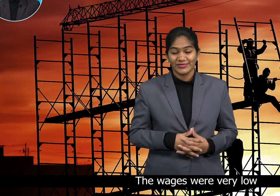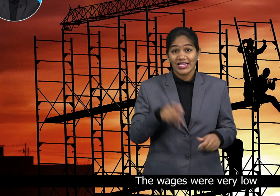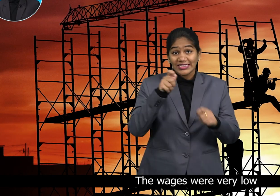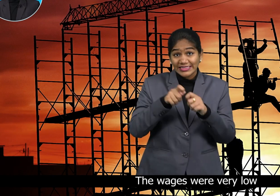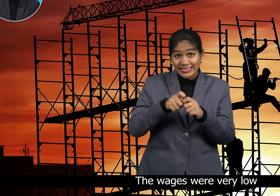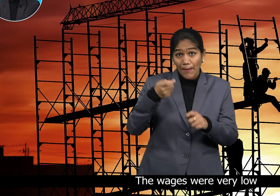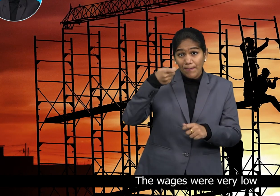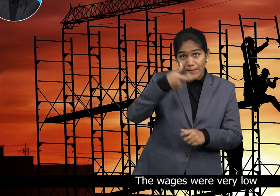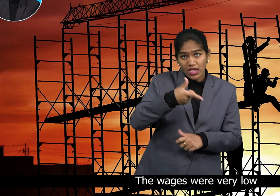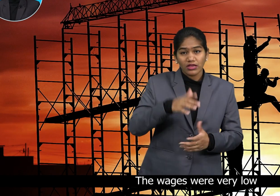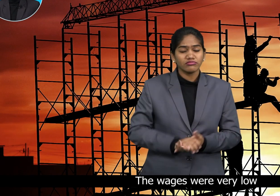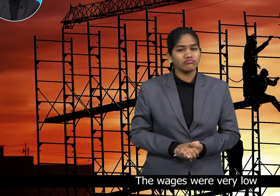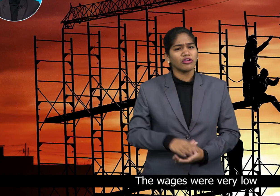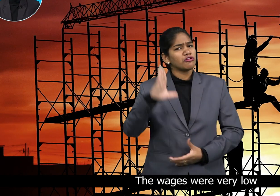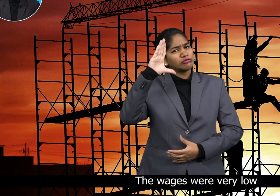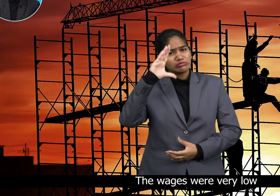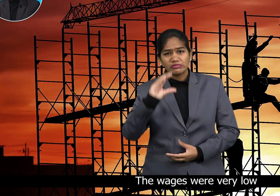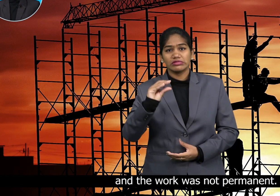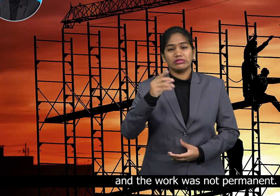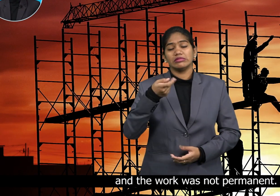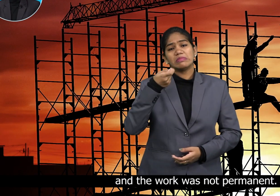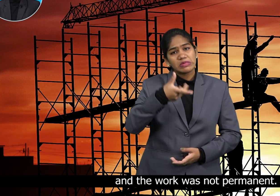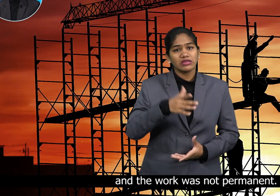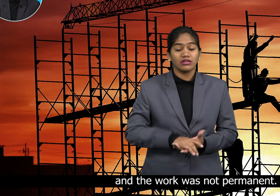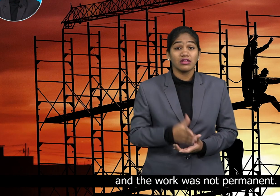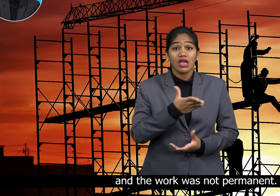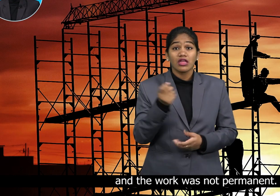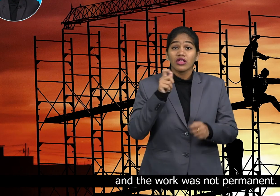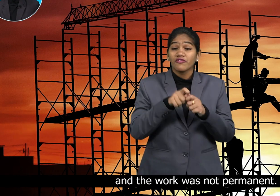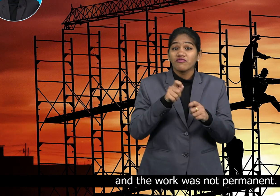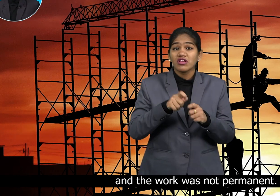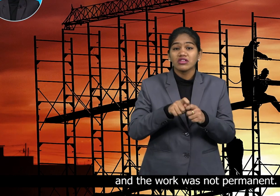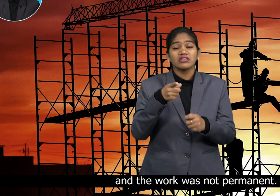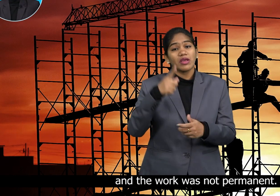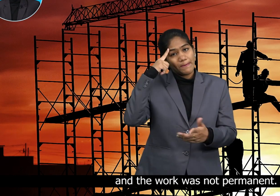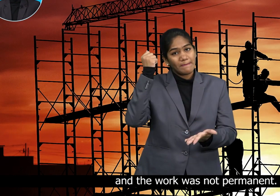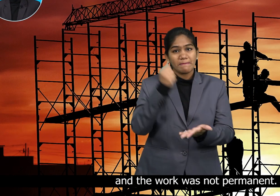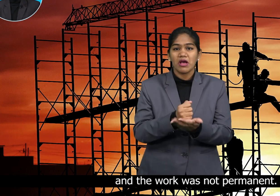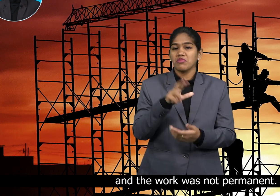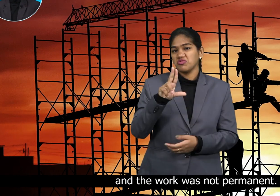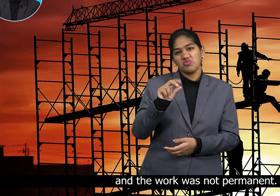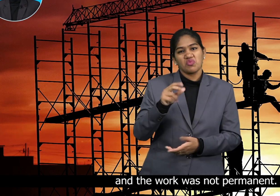The wages were very low and the work was not permanent.